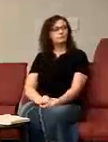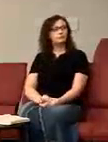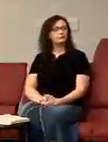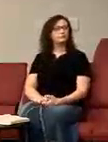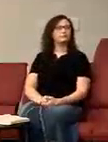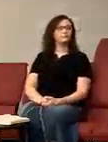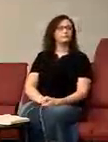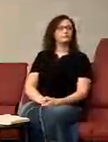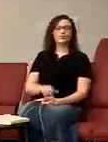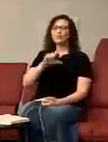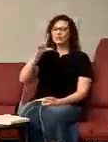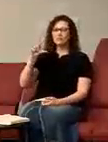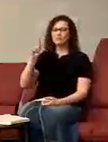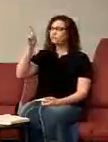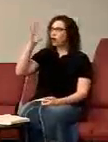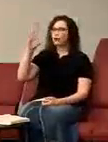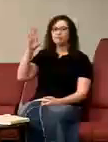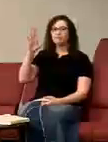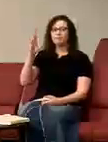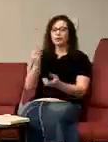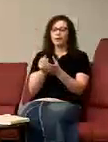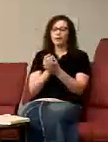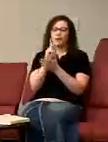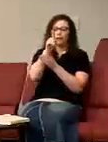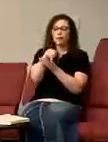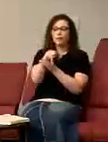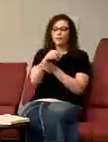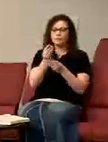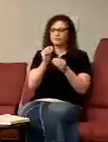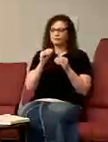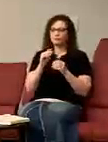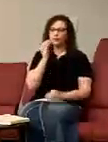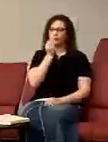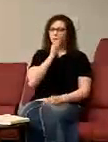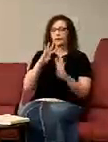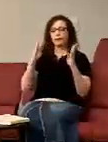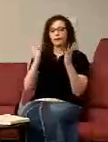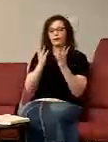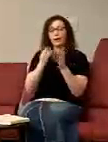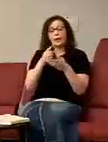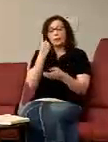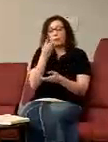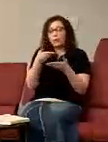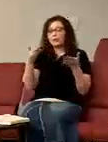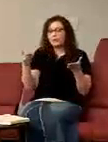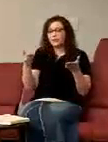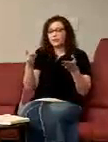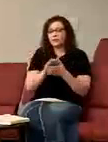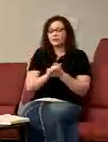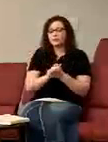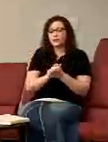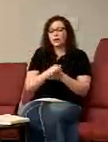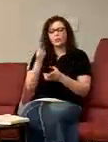the Lord God, he planted a garden, right? And one of the things with the Garden of Eden, so we know that during Noah's